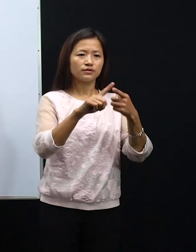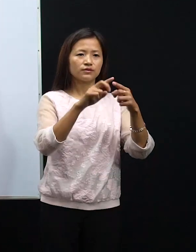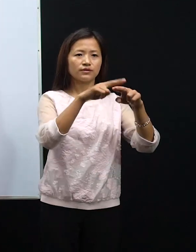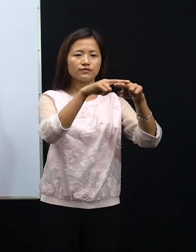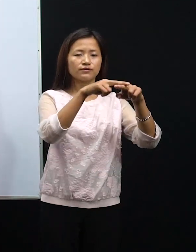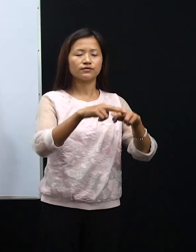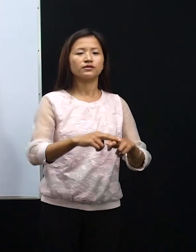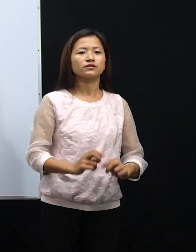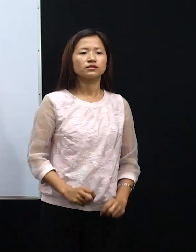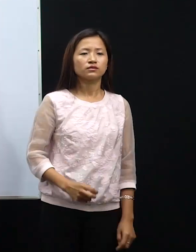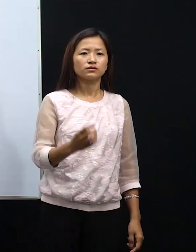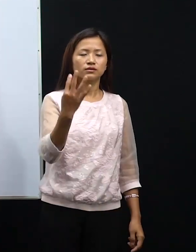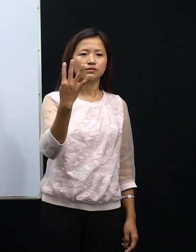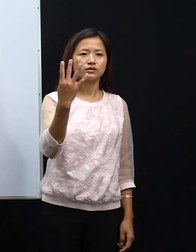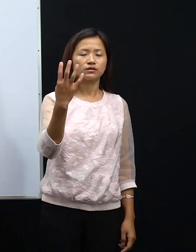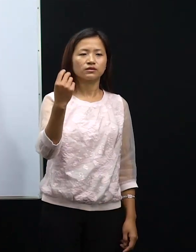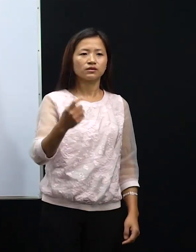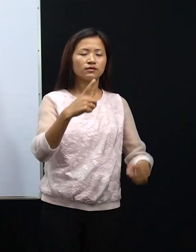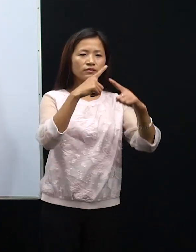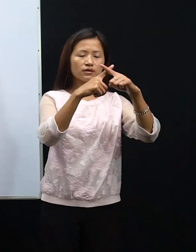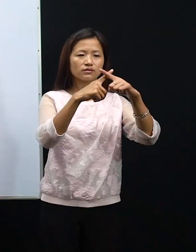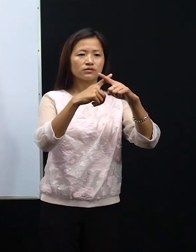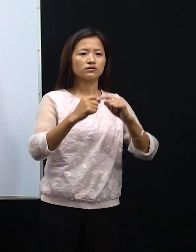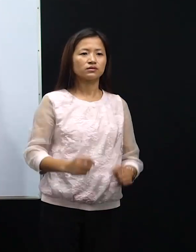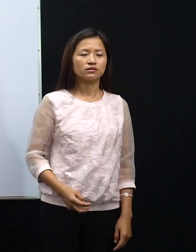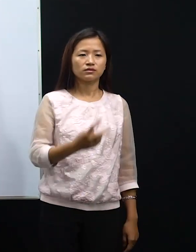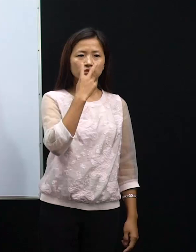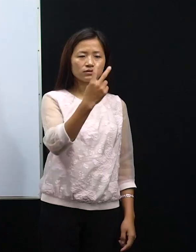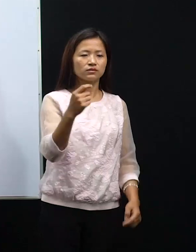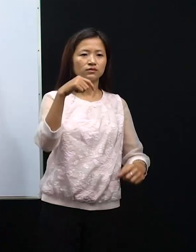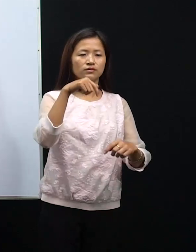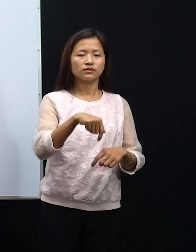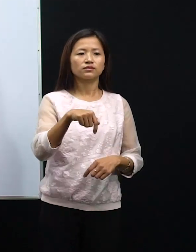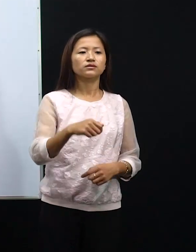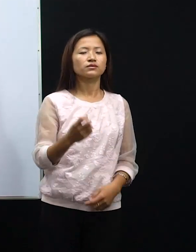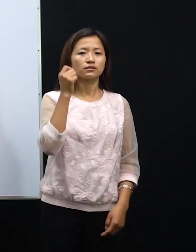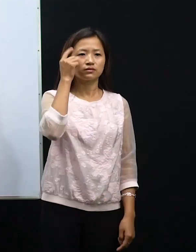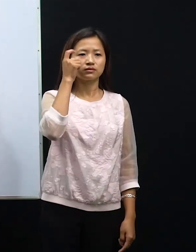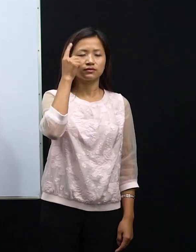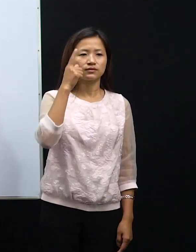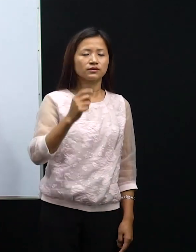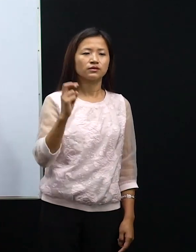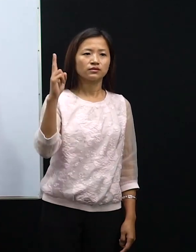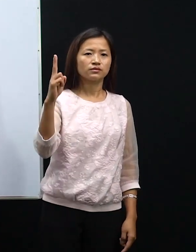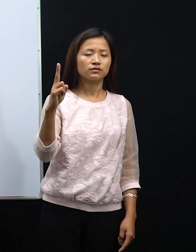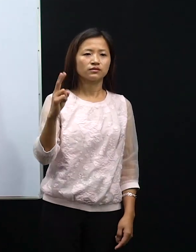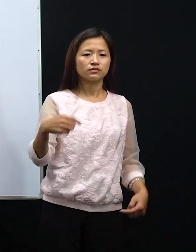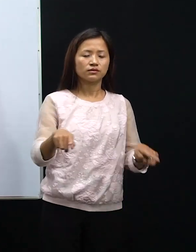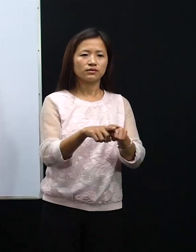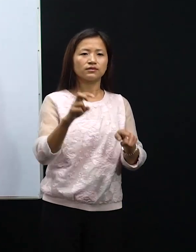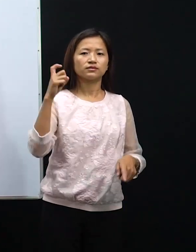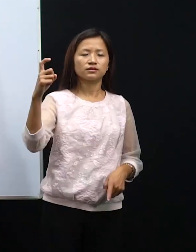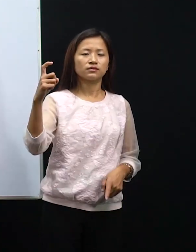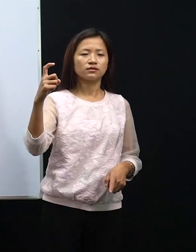learned these numbers are coefficients of x. So if you look at this, we can understand that 2 and 7